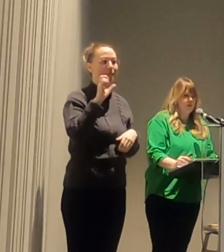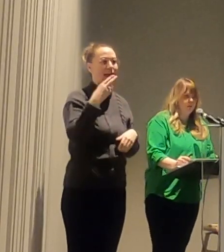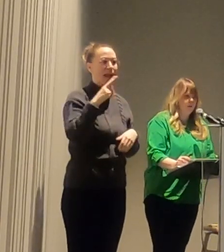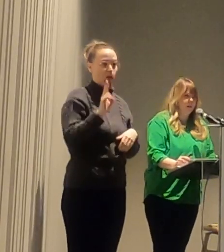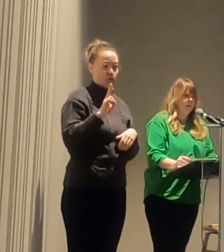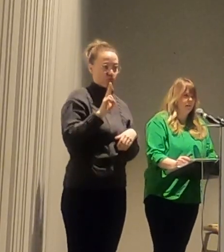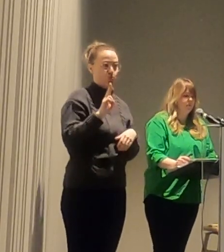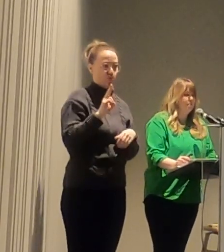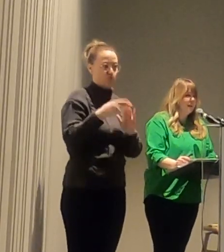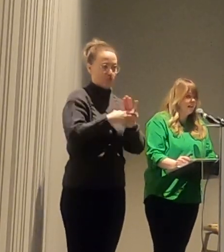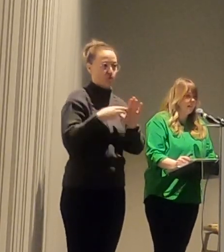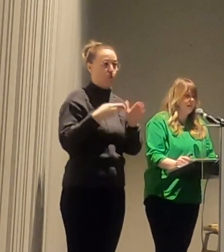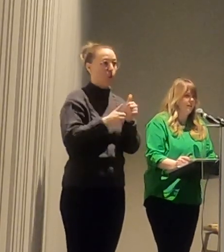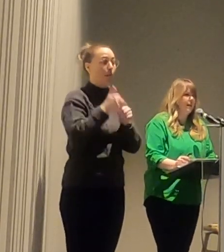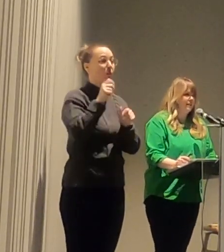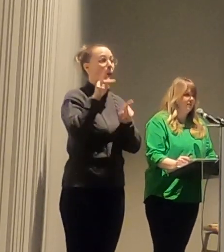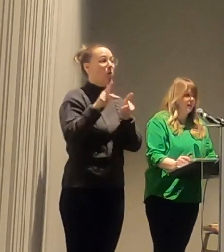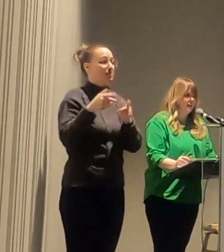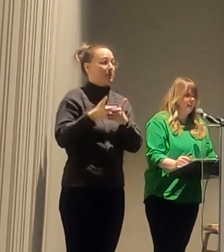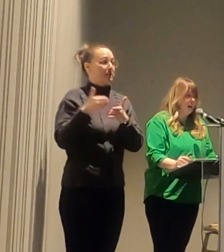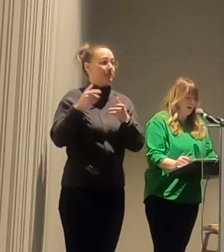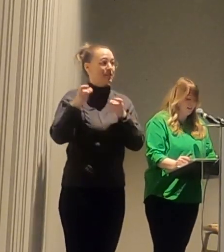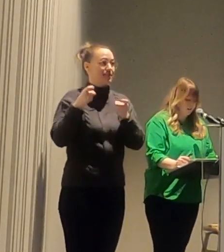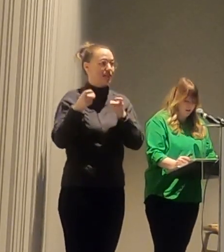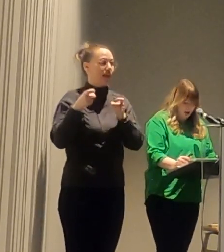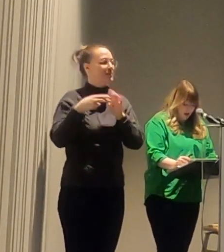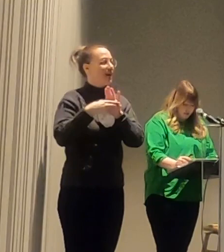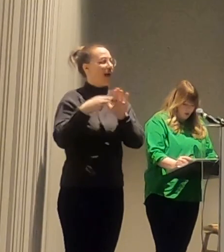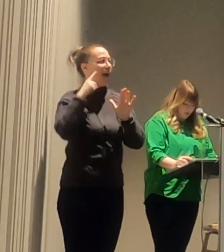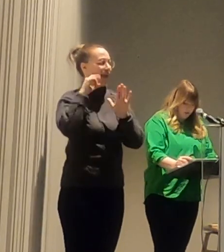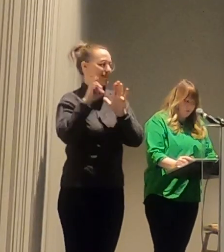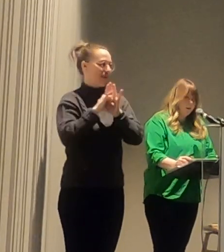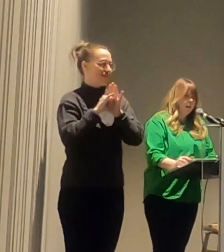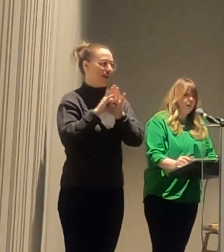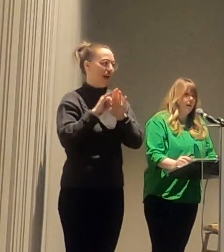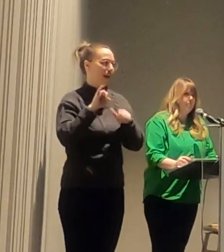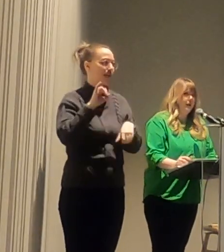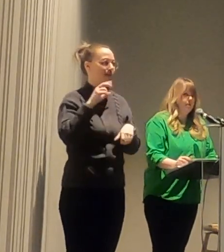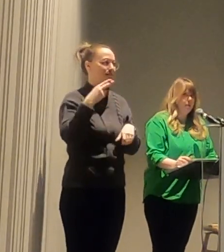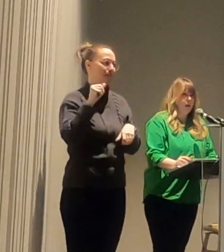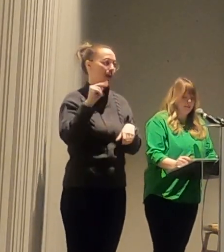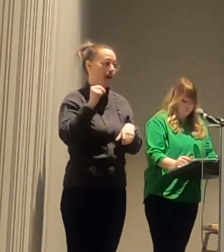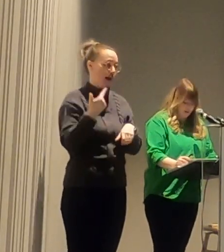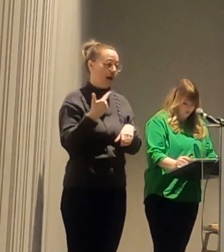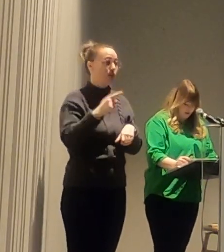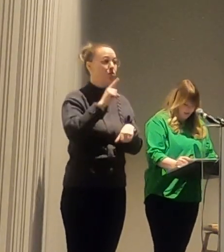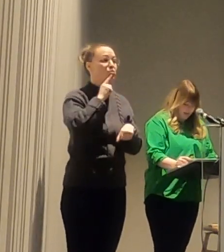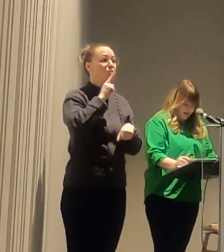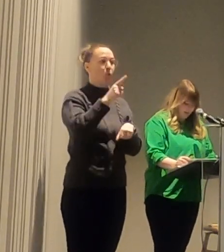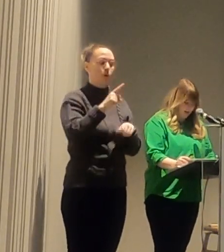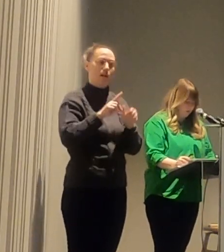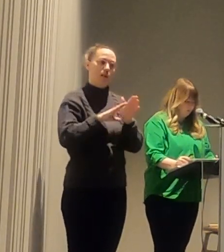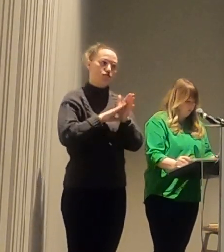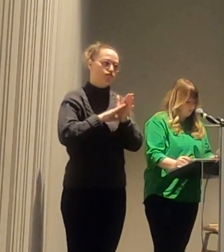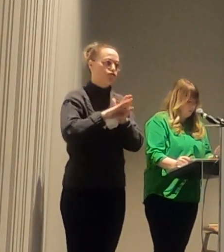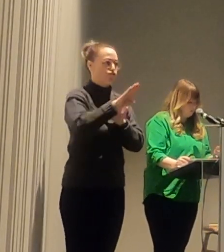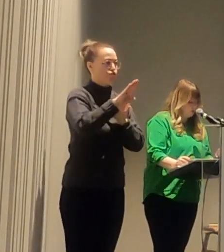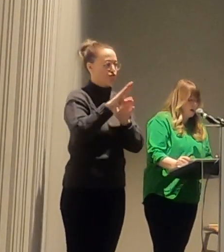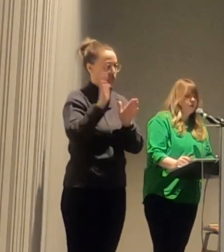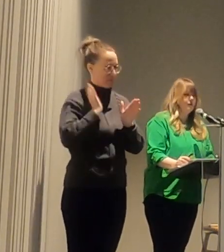where most people in the Ming Dynasty identified as Han. So they really came up as a minority, and